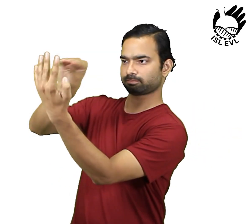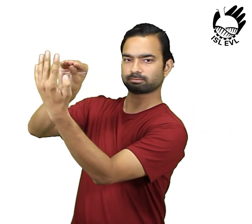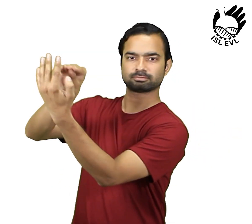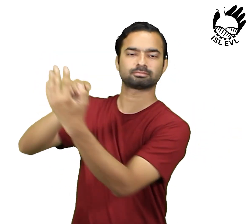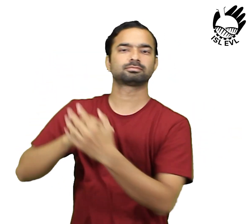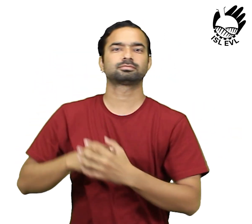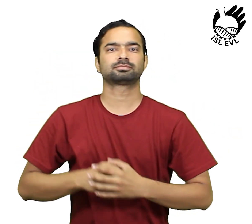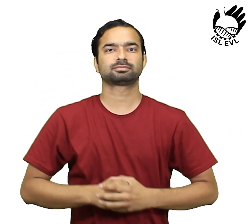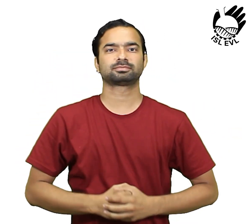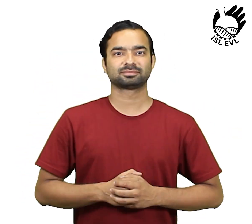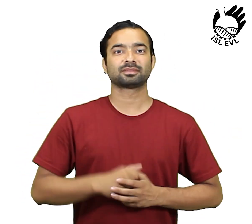B.